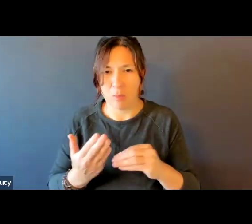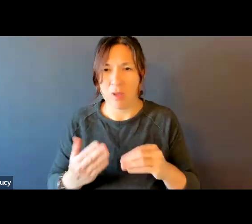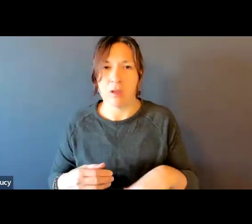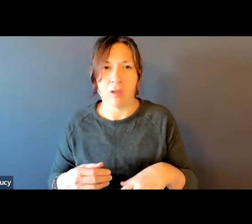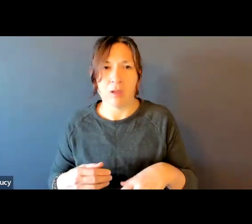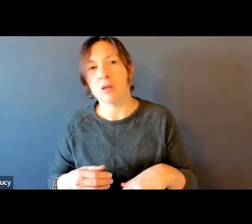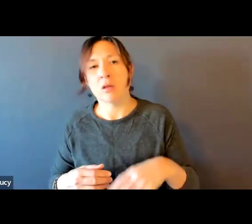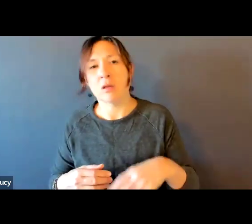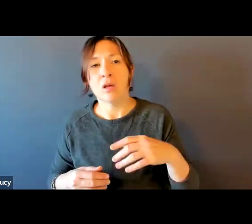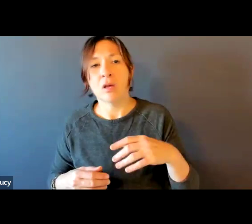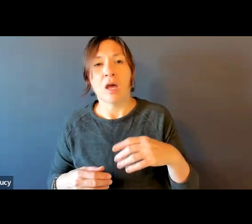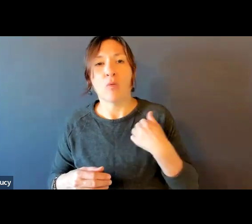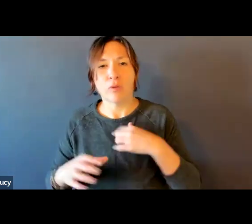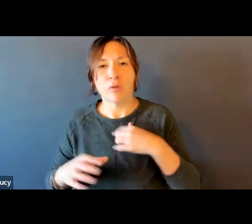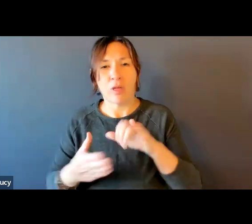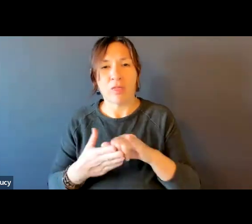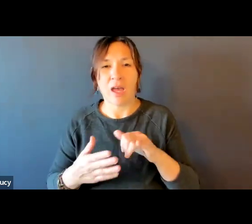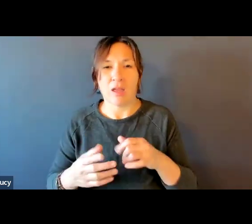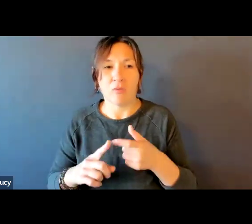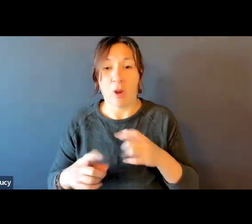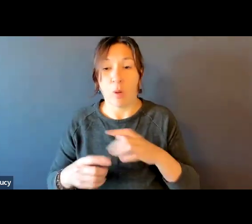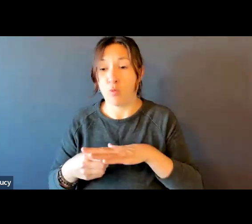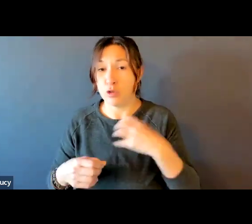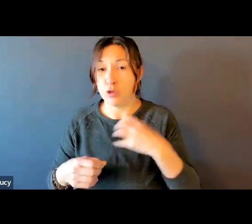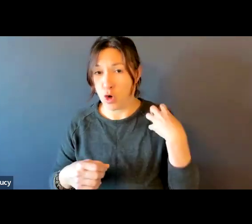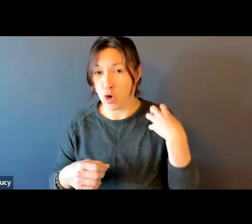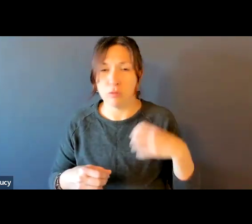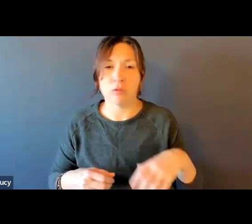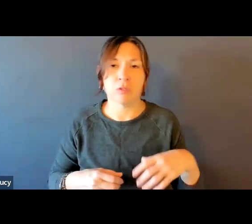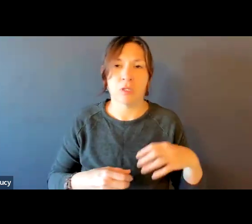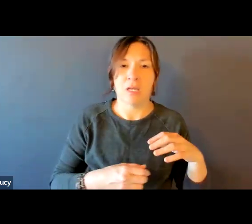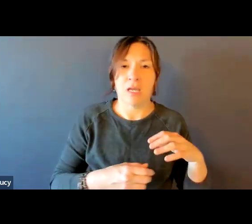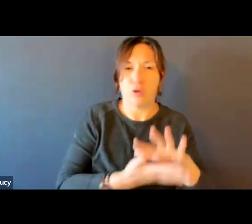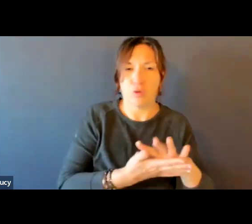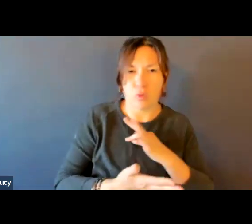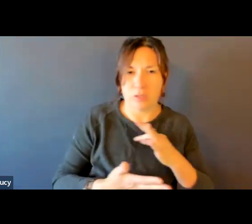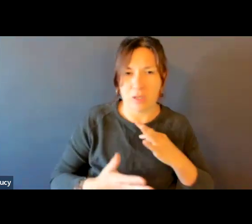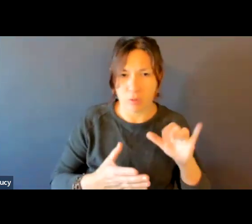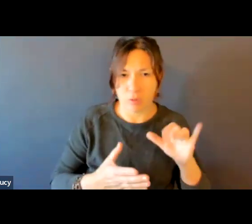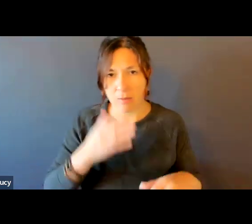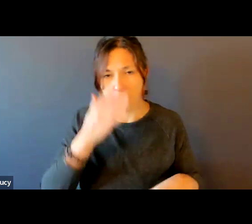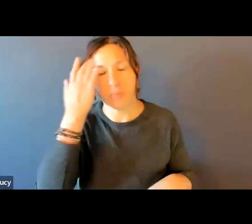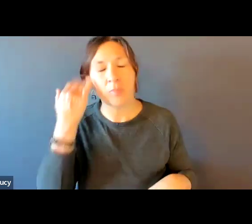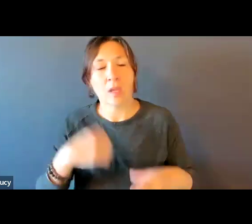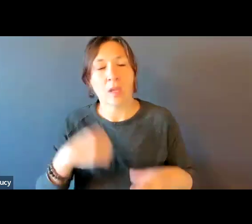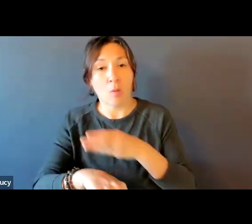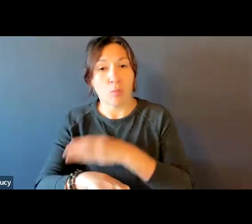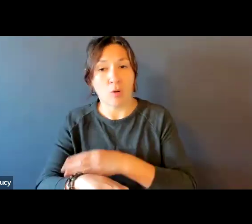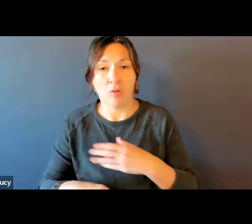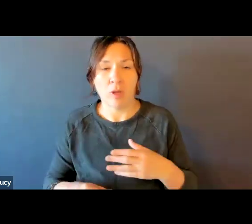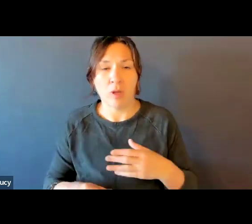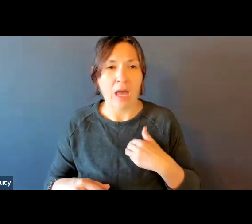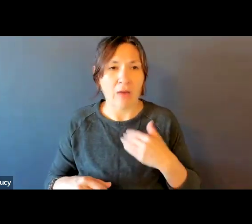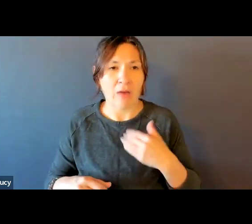regional coaches. We're particularly excited that this literacy improvement is led by the above average growth of our English